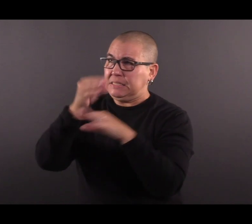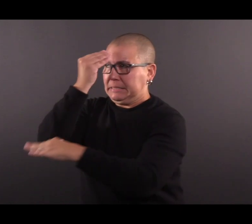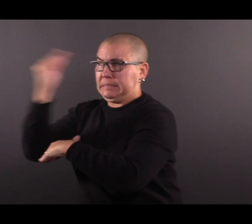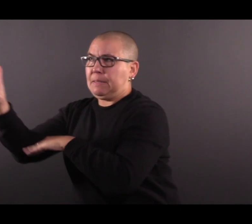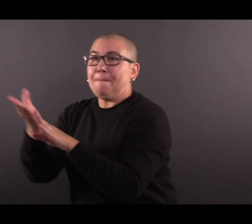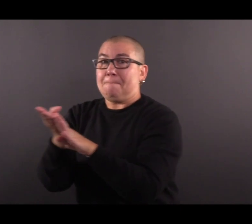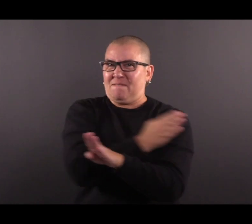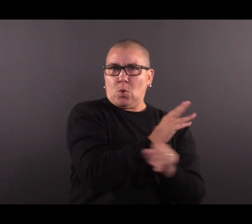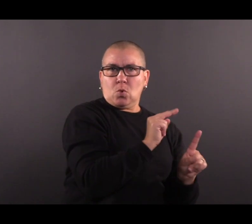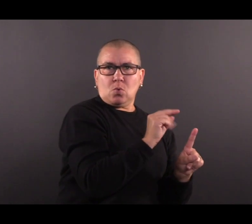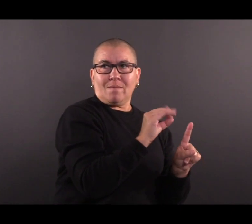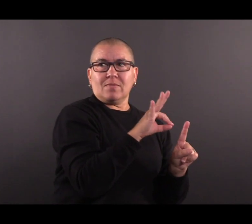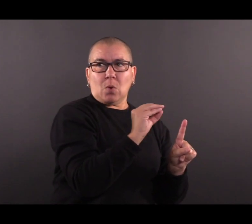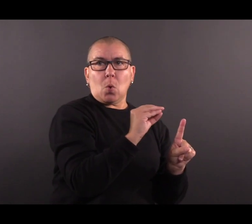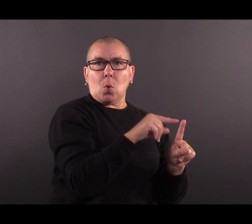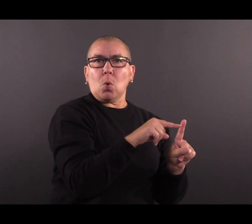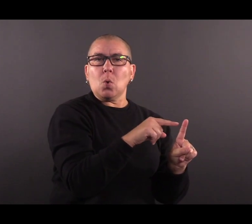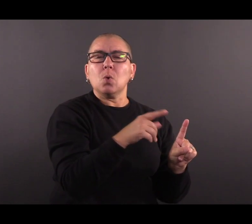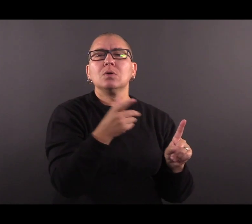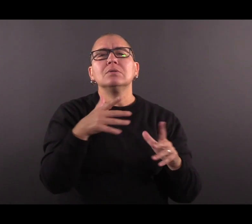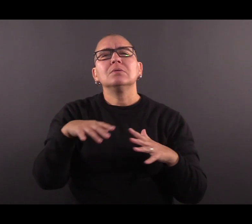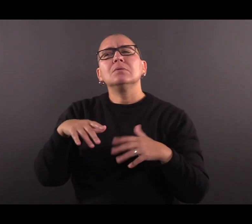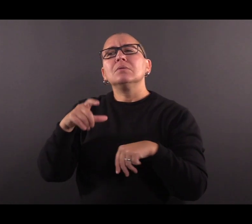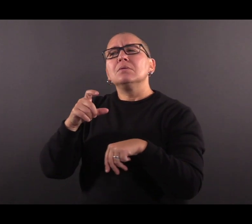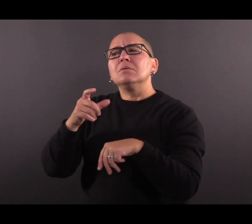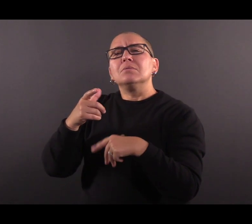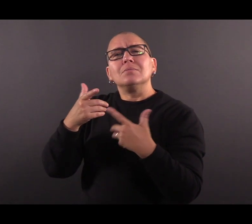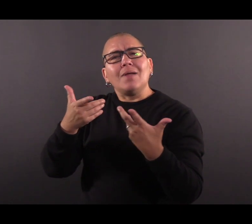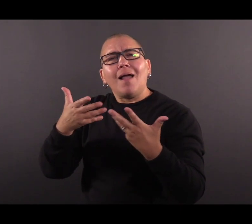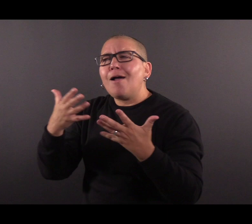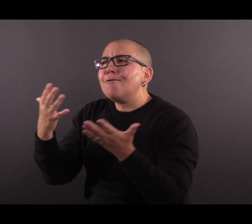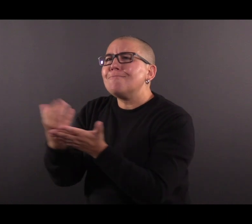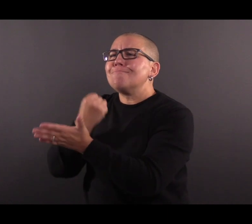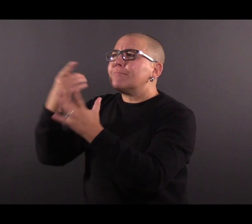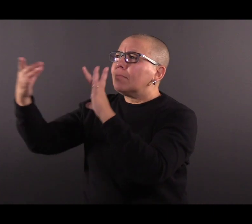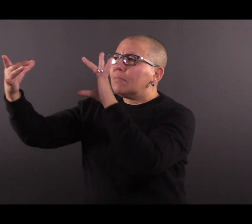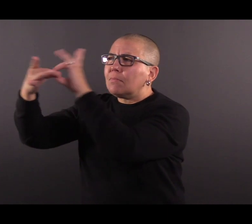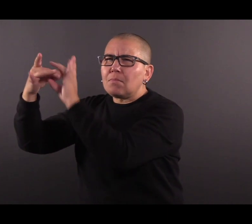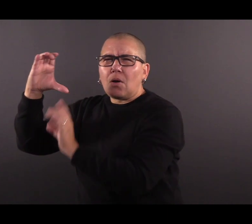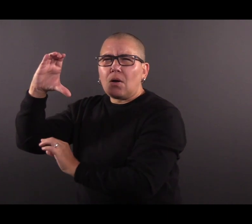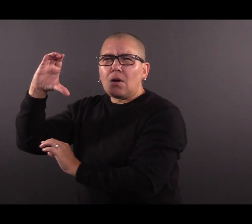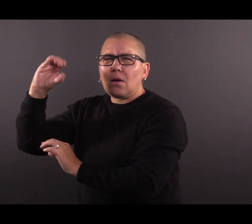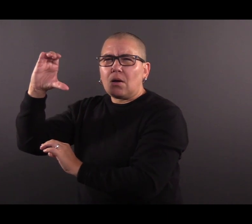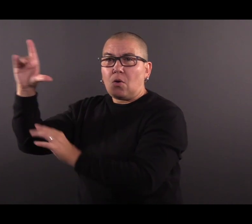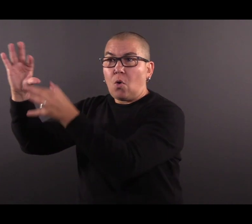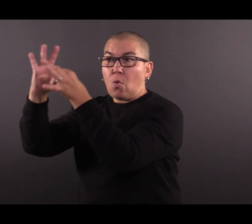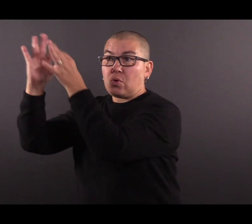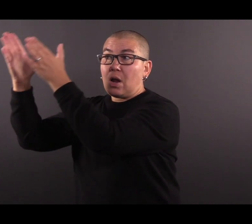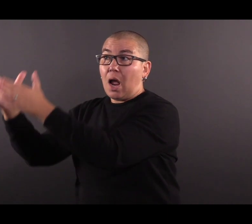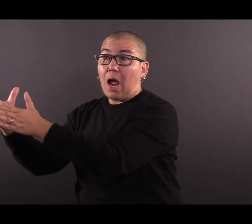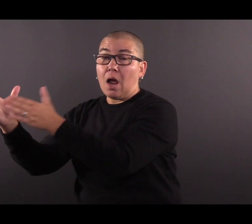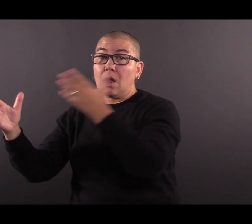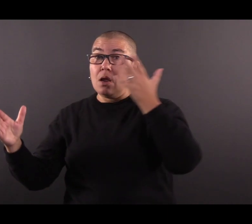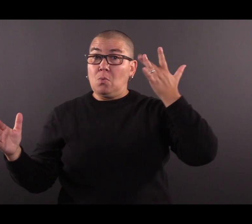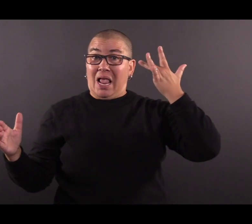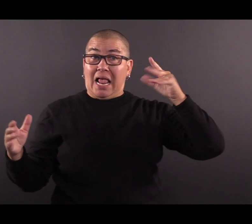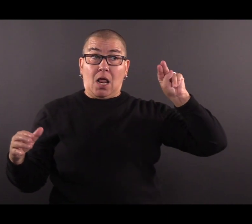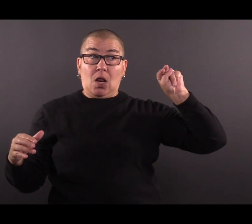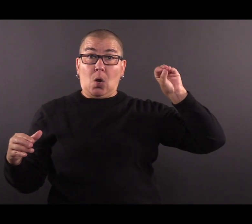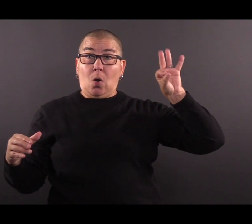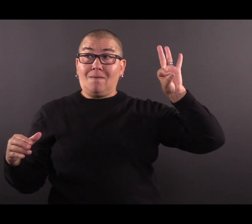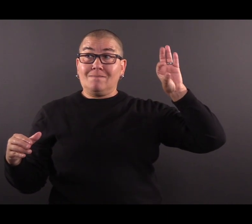or NOFO is released. This is a good time to connect with the COC coordinator as schedules fill up once